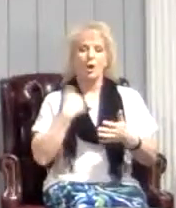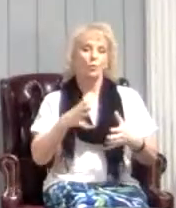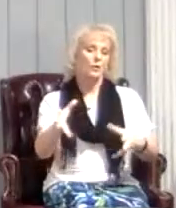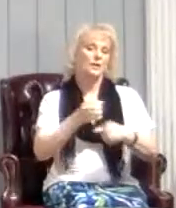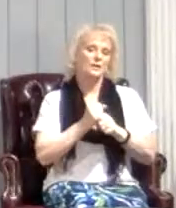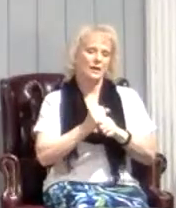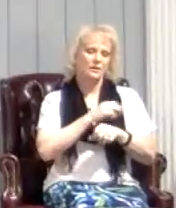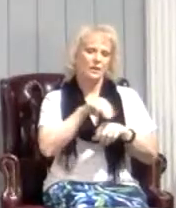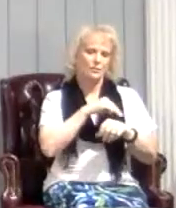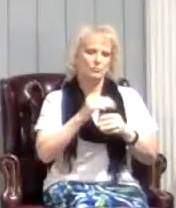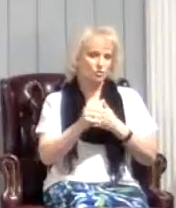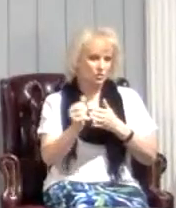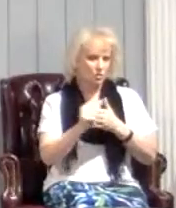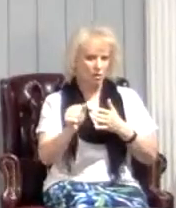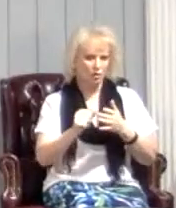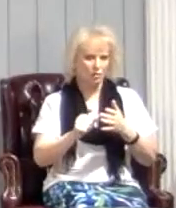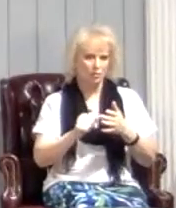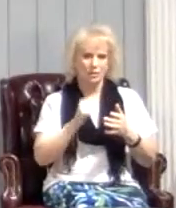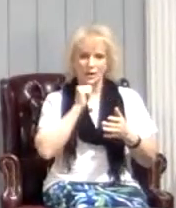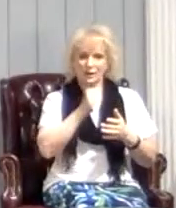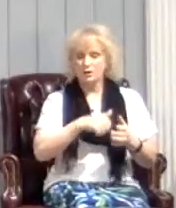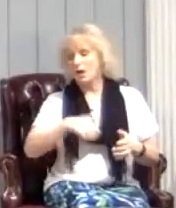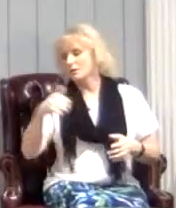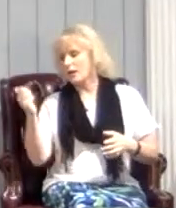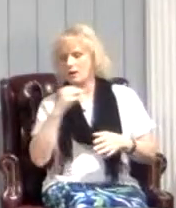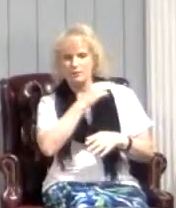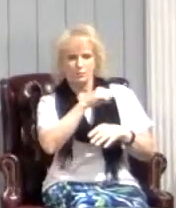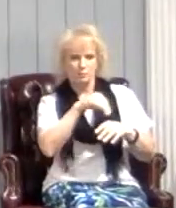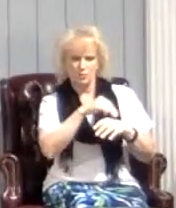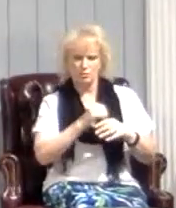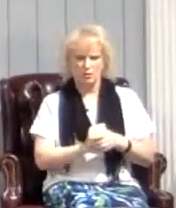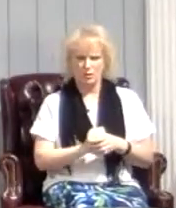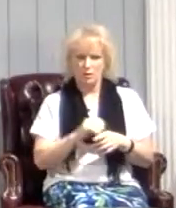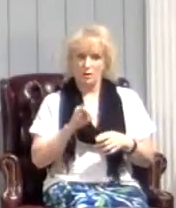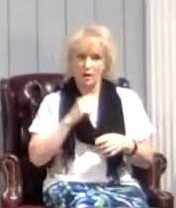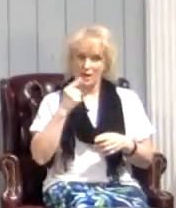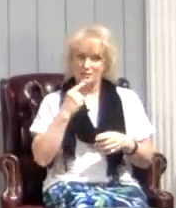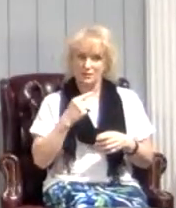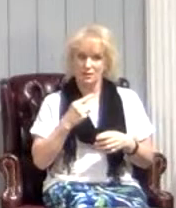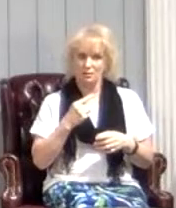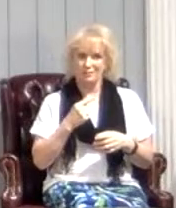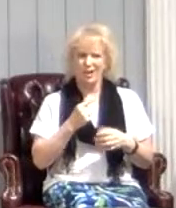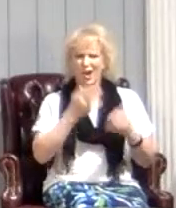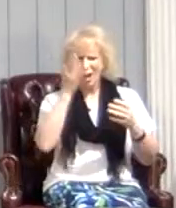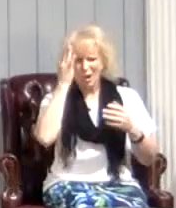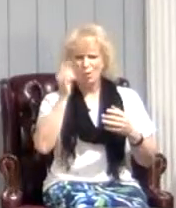missionary, instead of the other missionaries who are coming. And I said, why don't you trust the Lord?